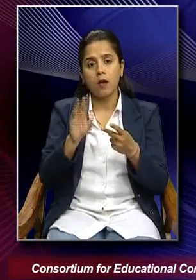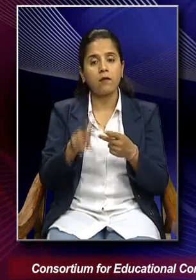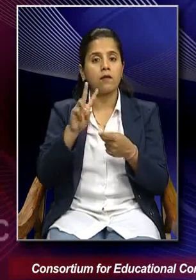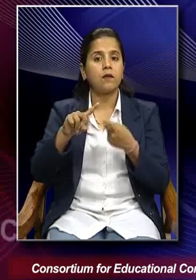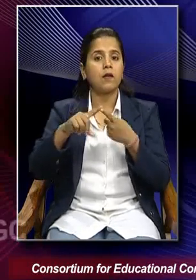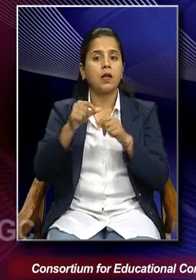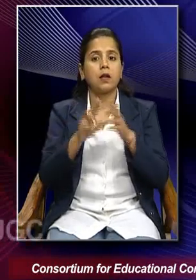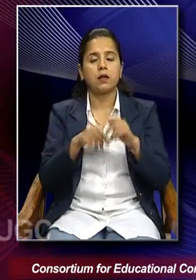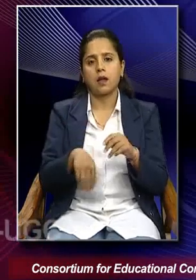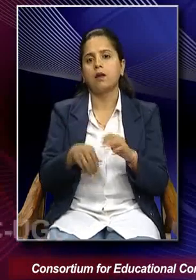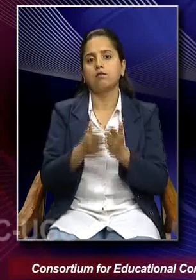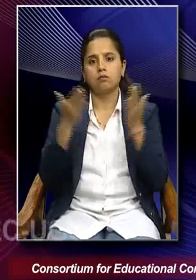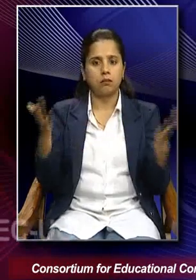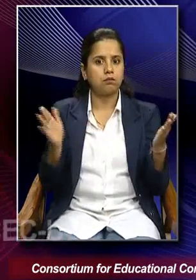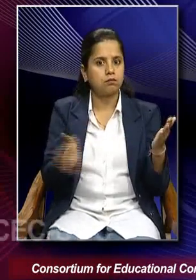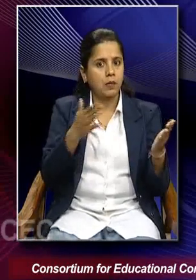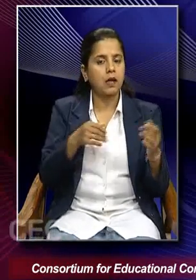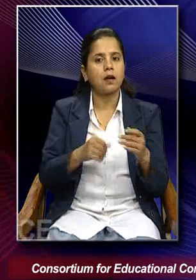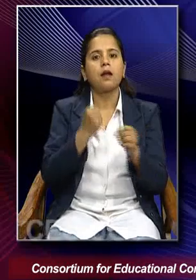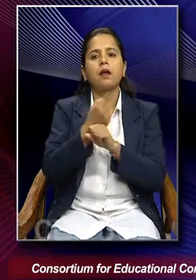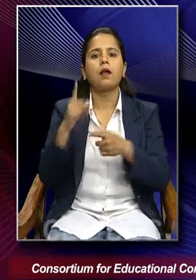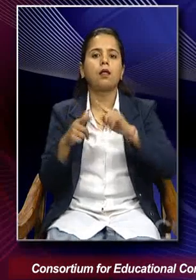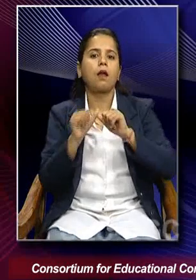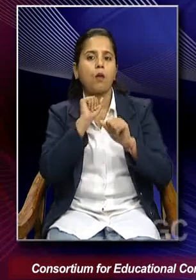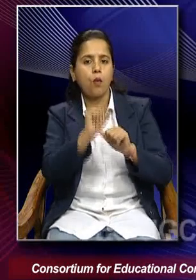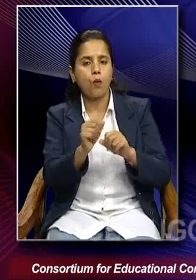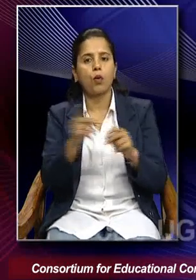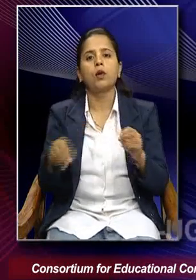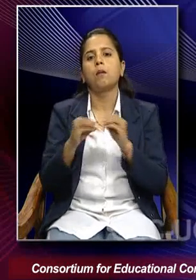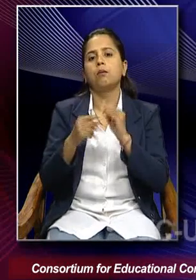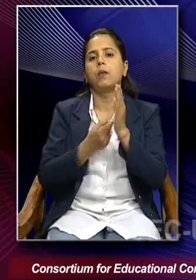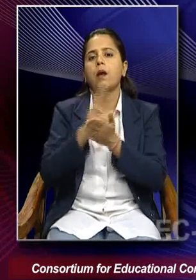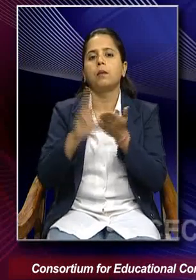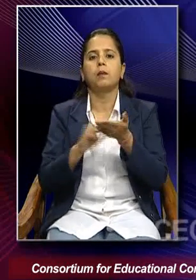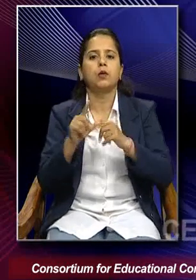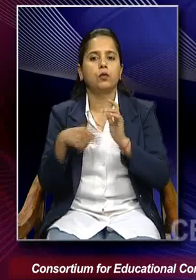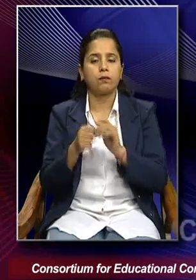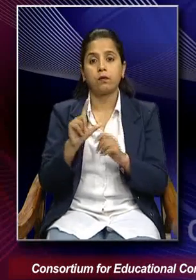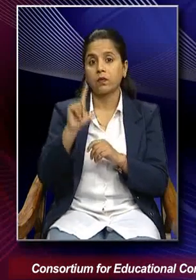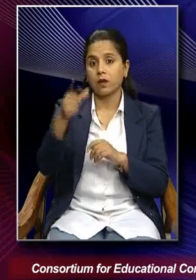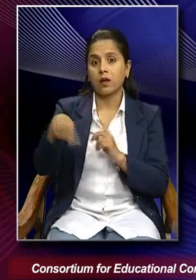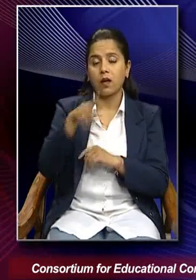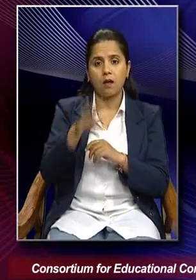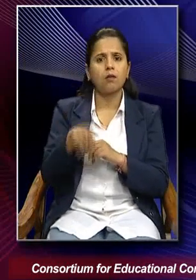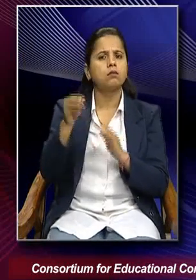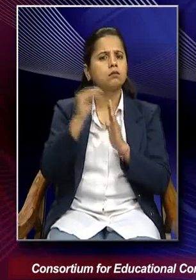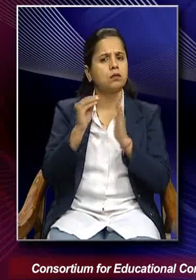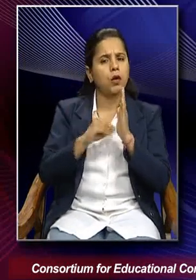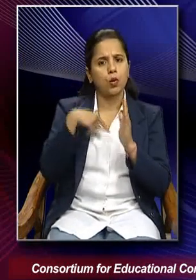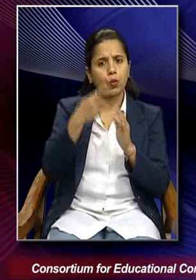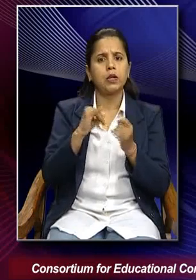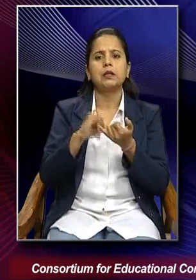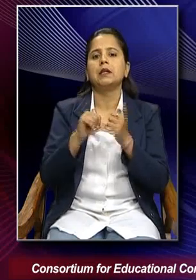Vedanta are Bhagavad Gita and Brahma Sutra. The later was authored by